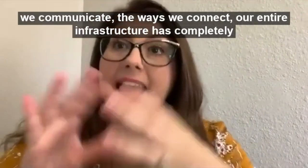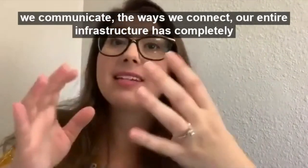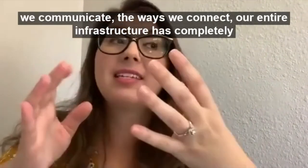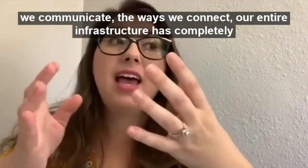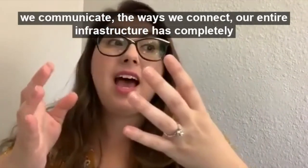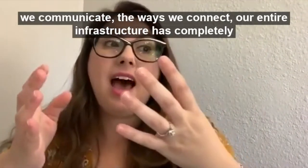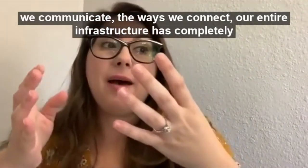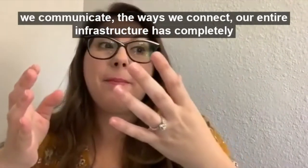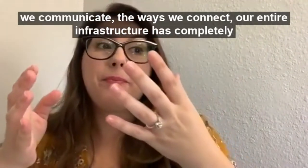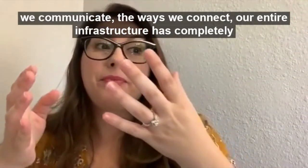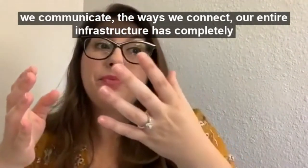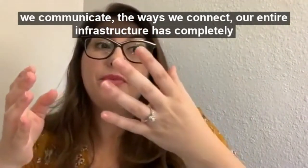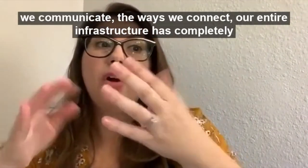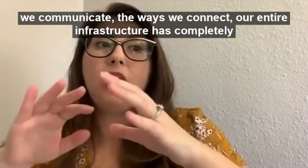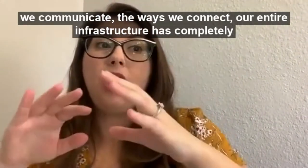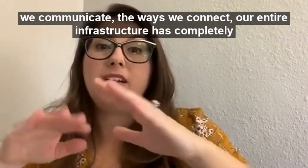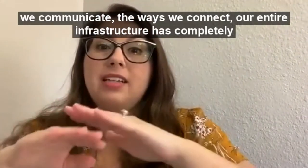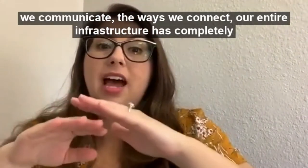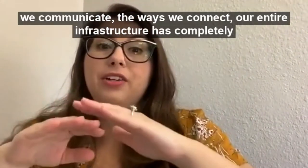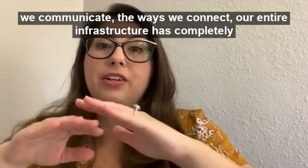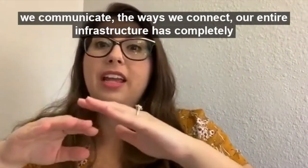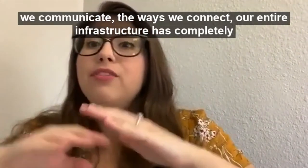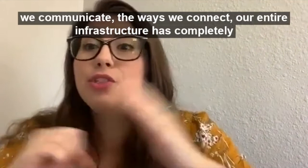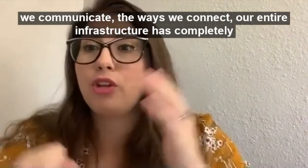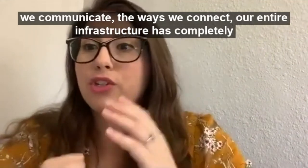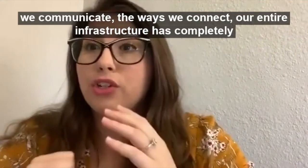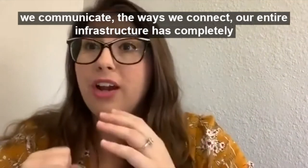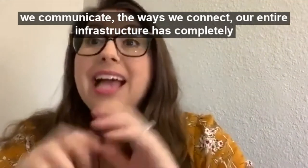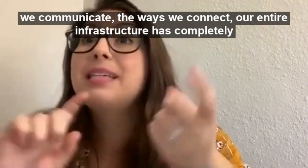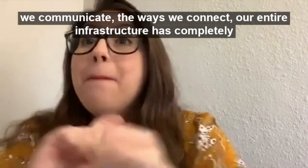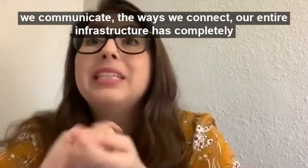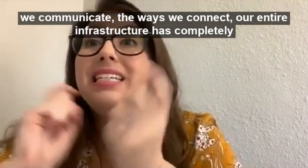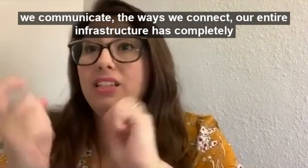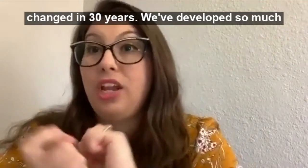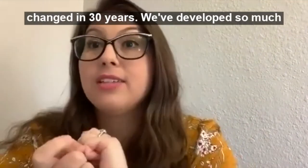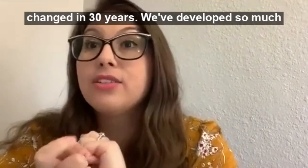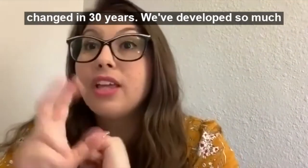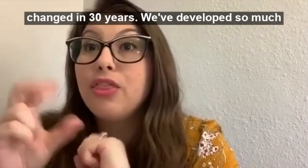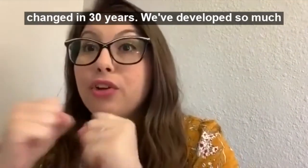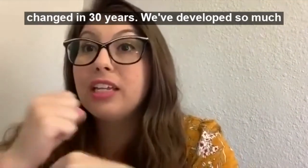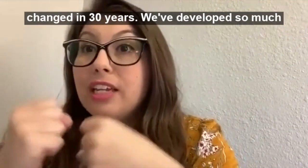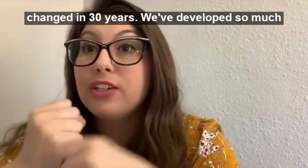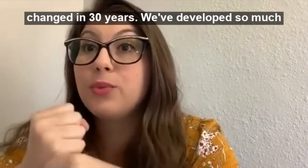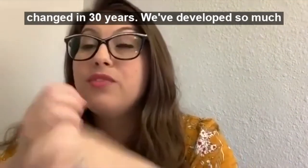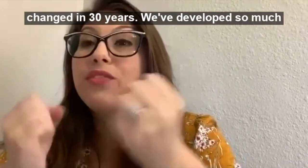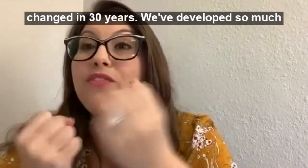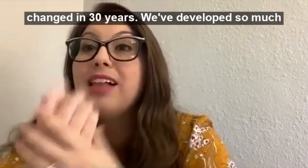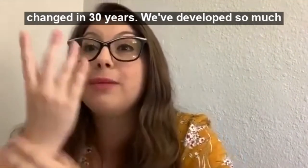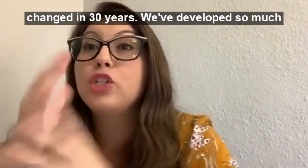connect. Our entire infrastructure has completely changed in 30 years. We've developed